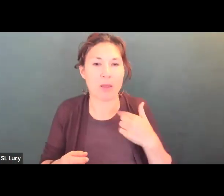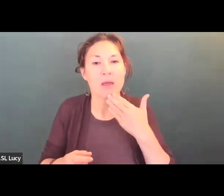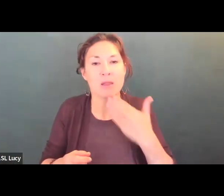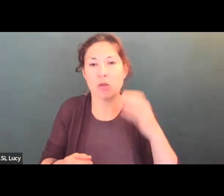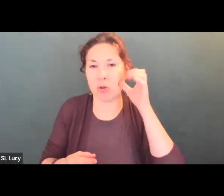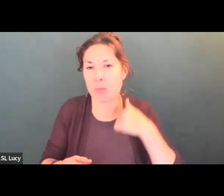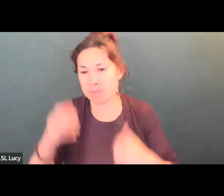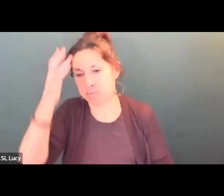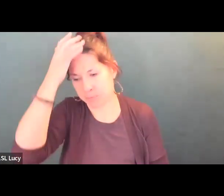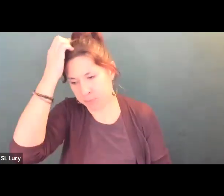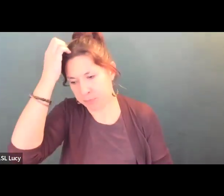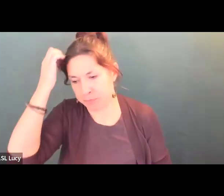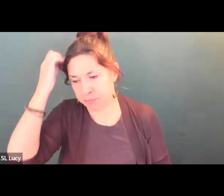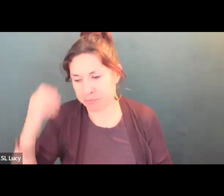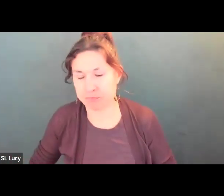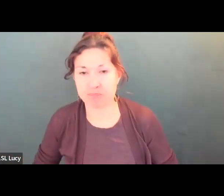one.